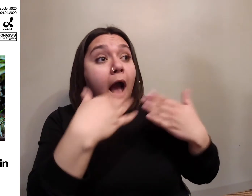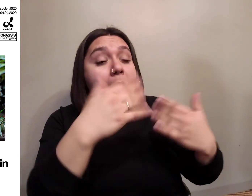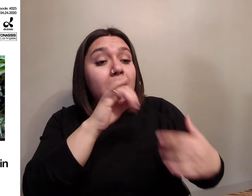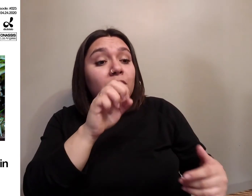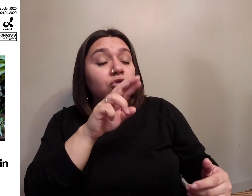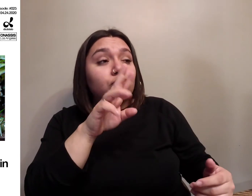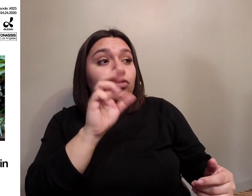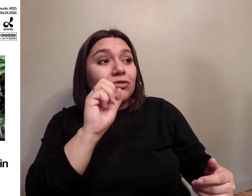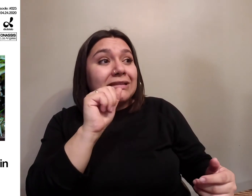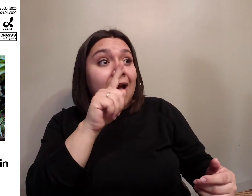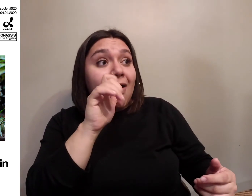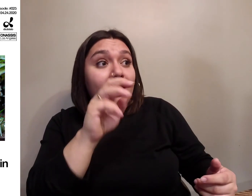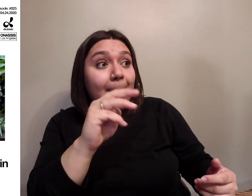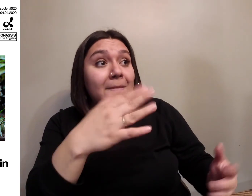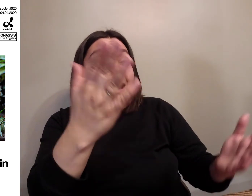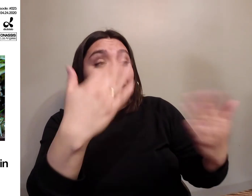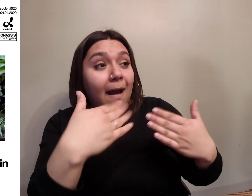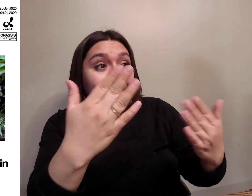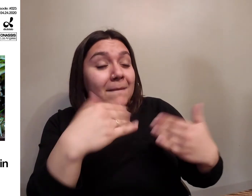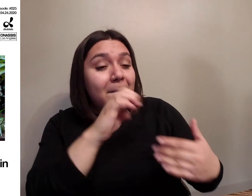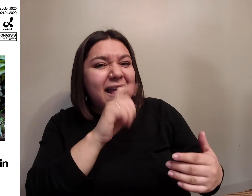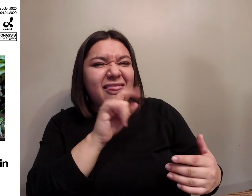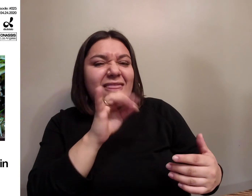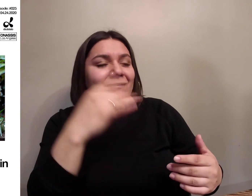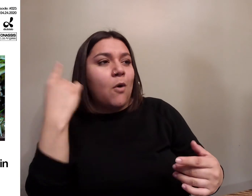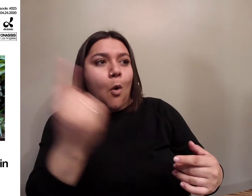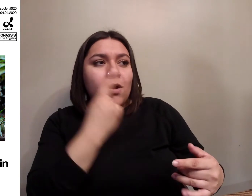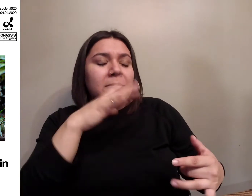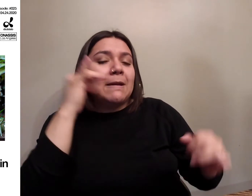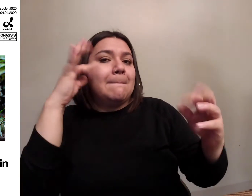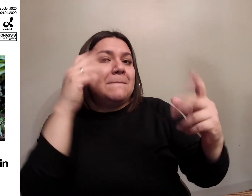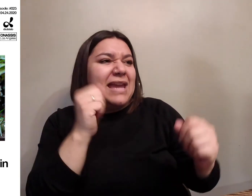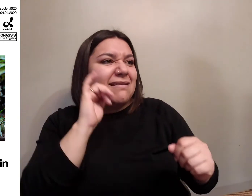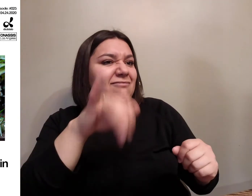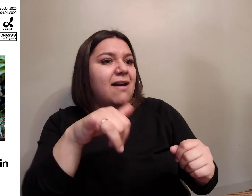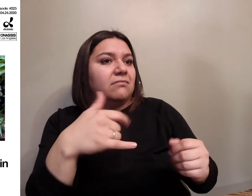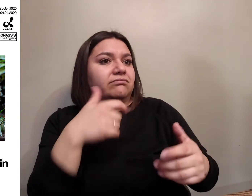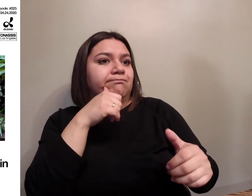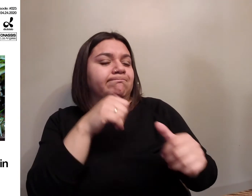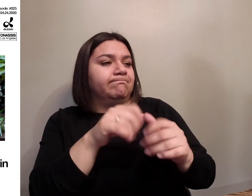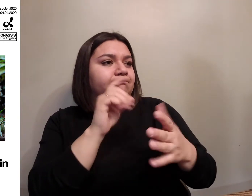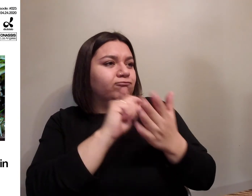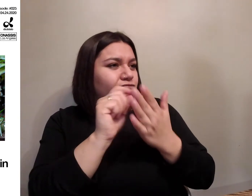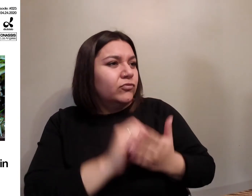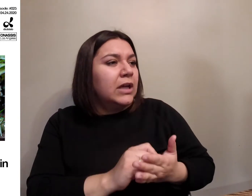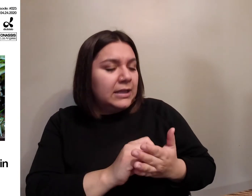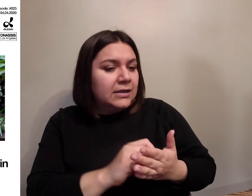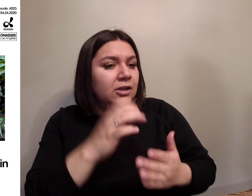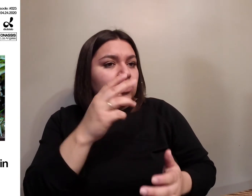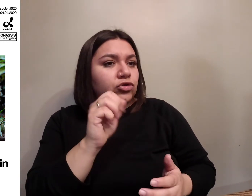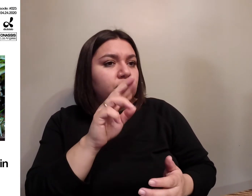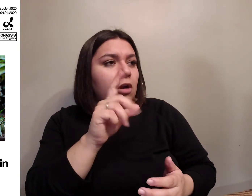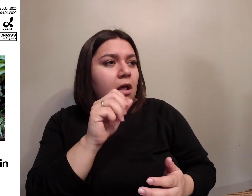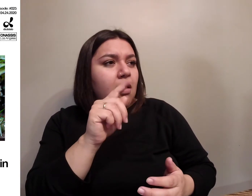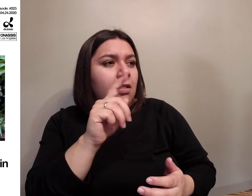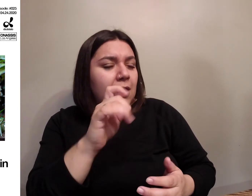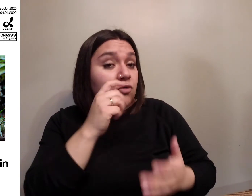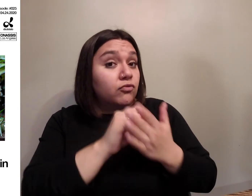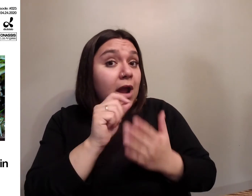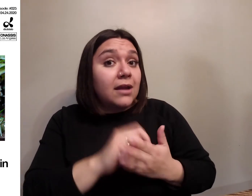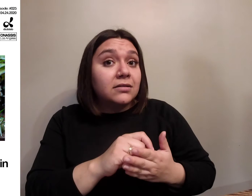thinkers? Come over here, because you're such a good mystic from Scholem's point of view. But then you can also